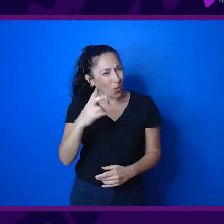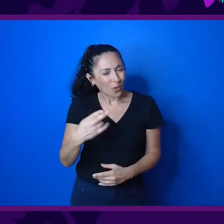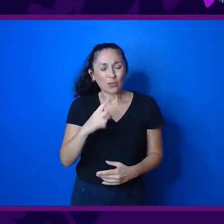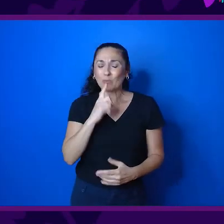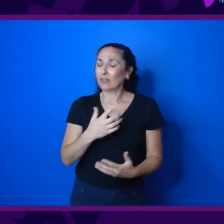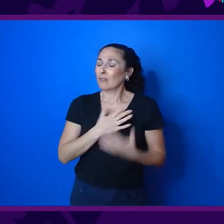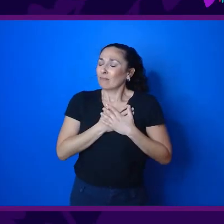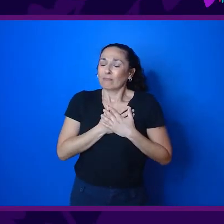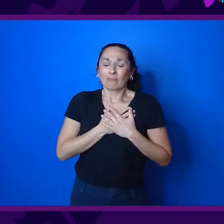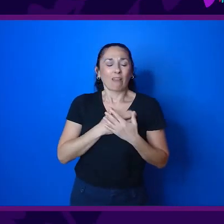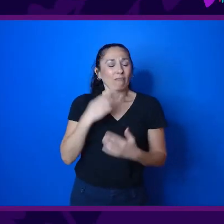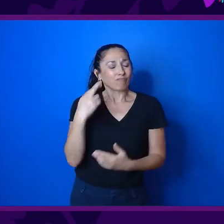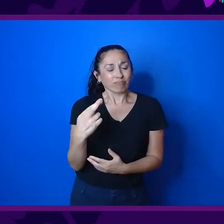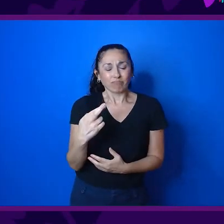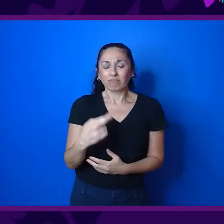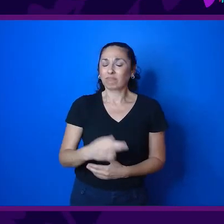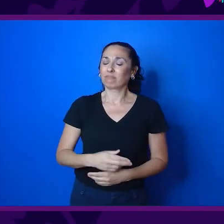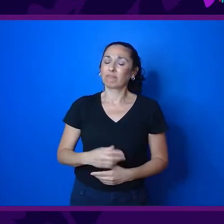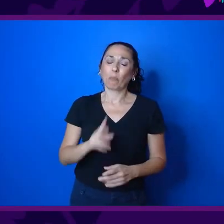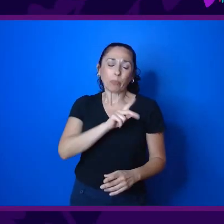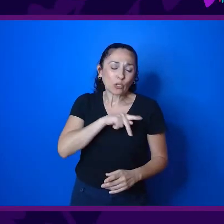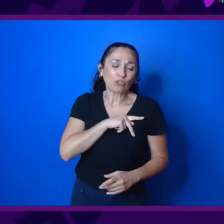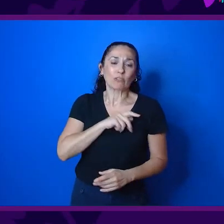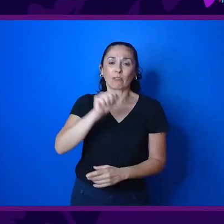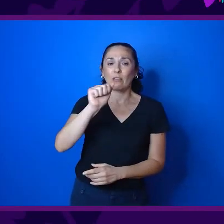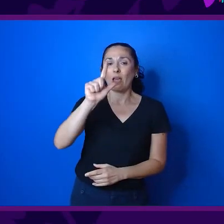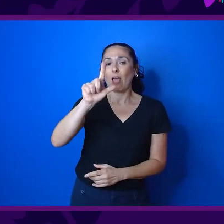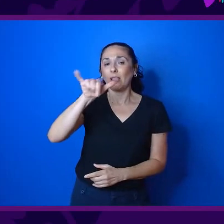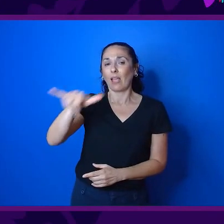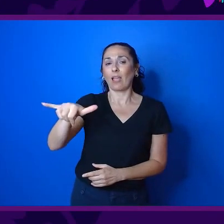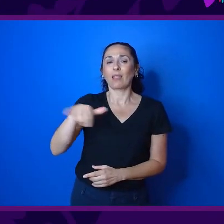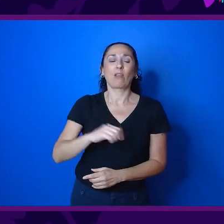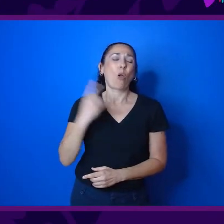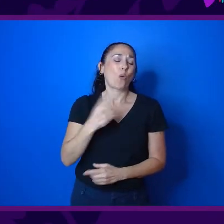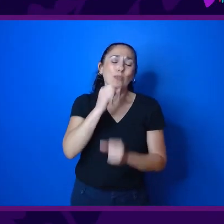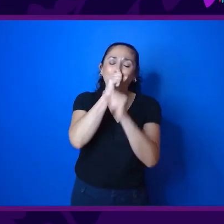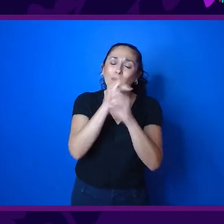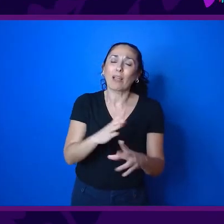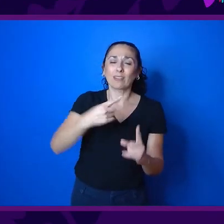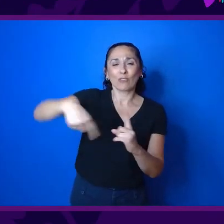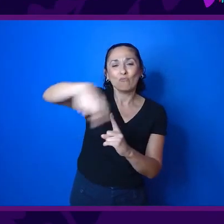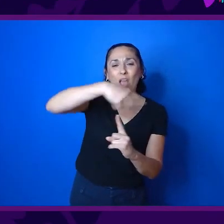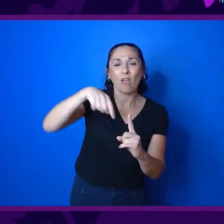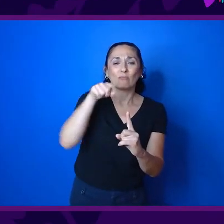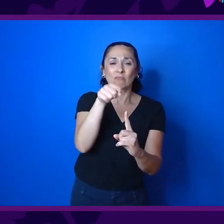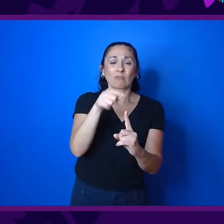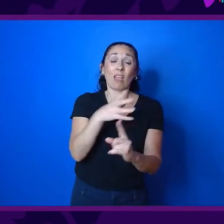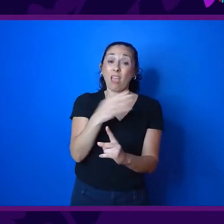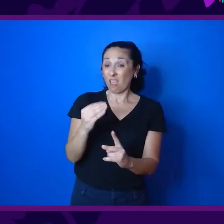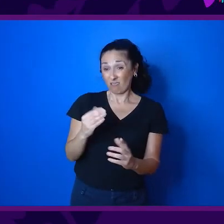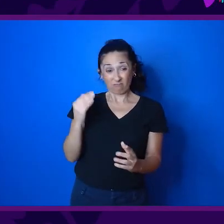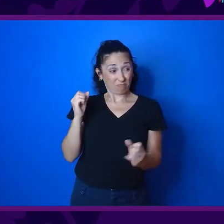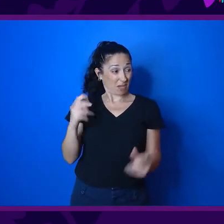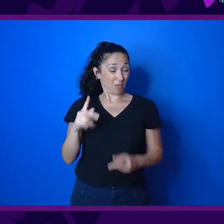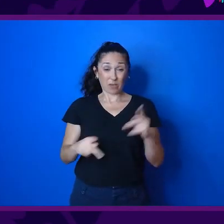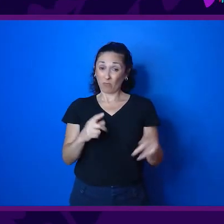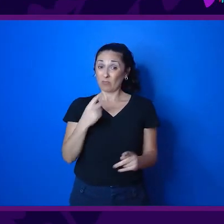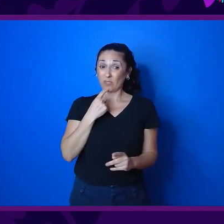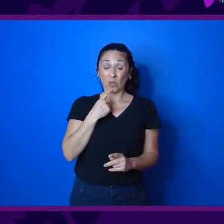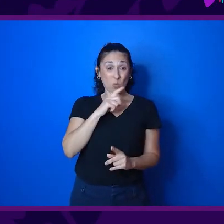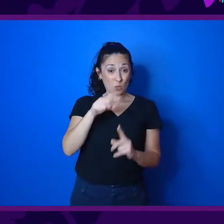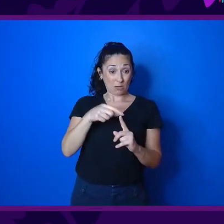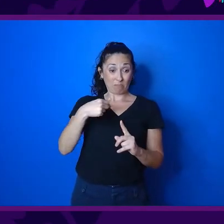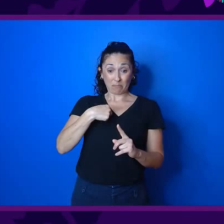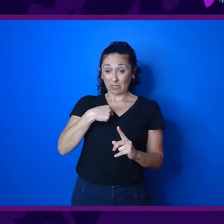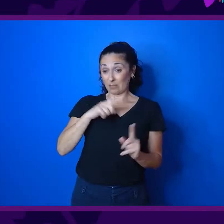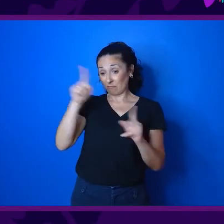close personal ally. I was always blessed to be around her. I learned so much. And in fact, many people would say when I was in the state